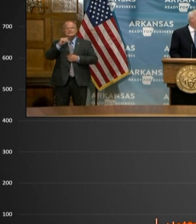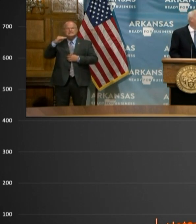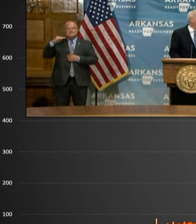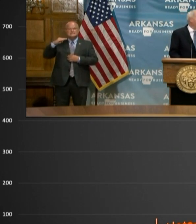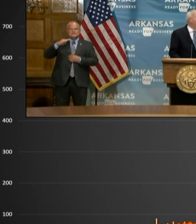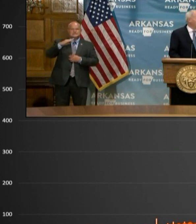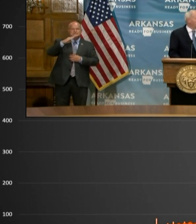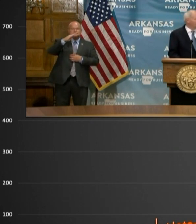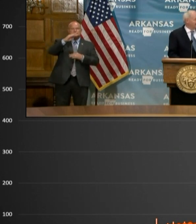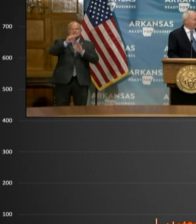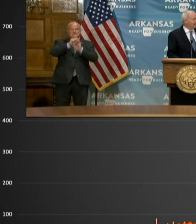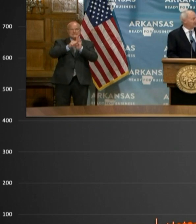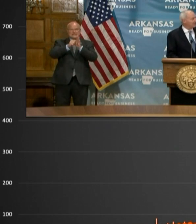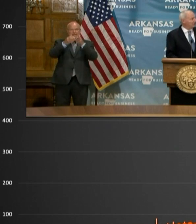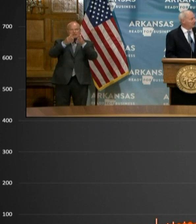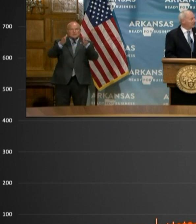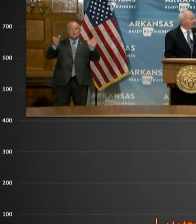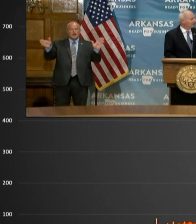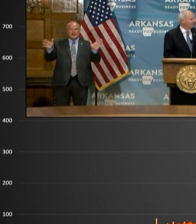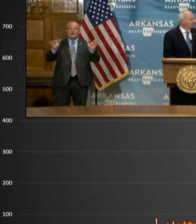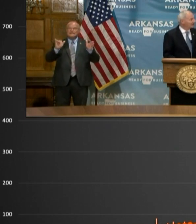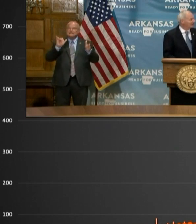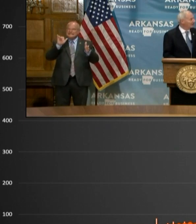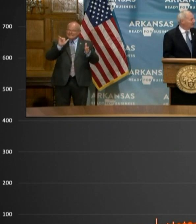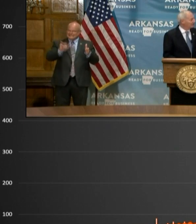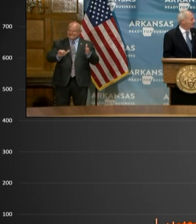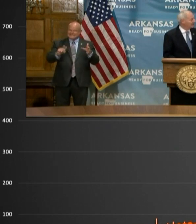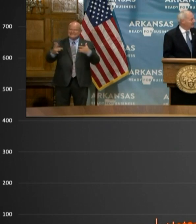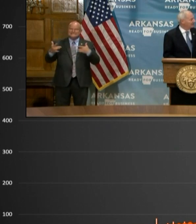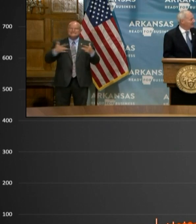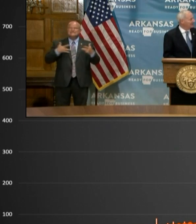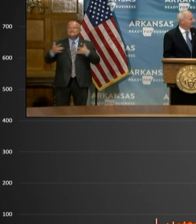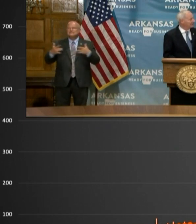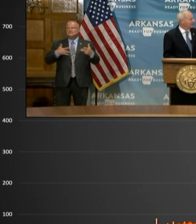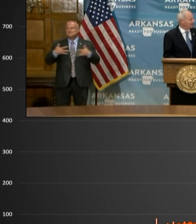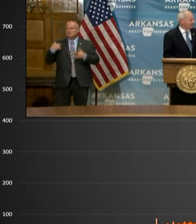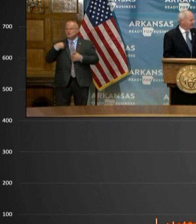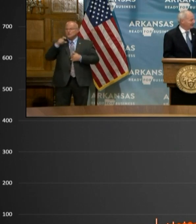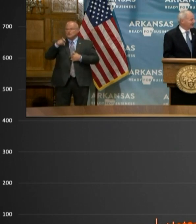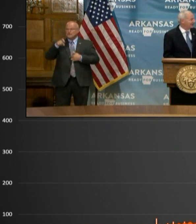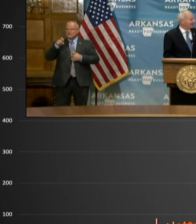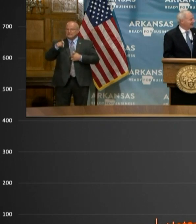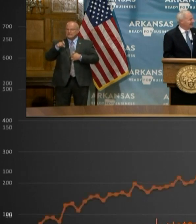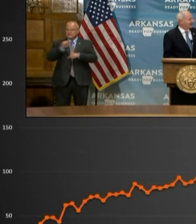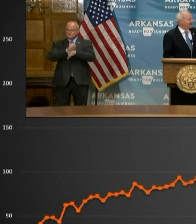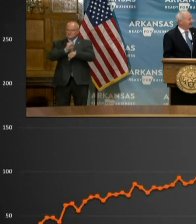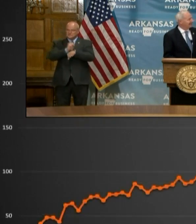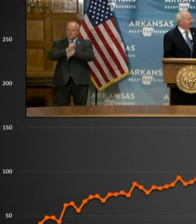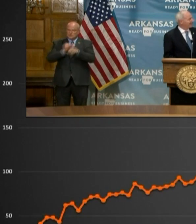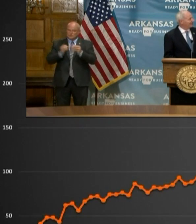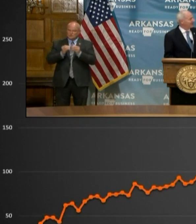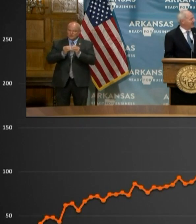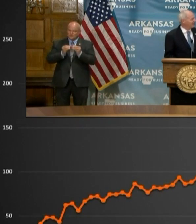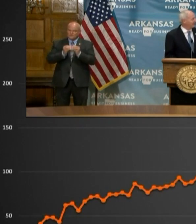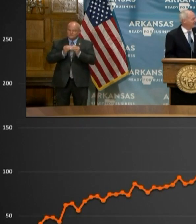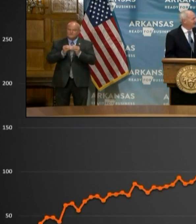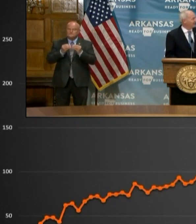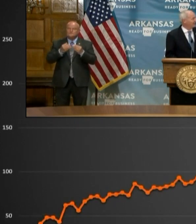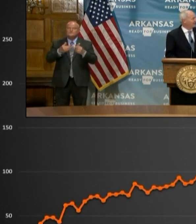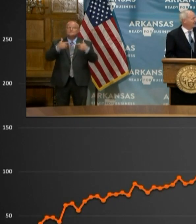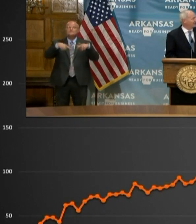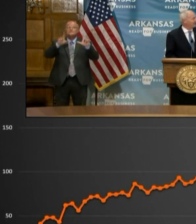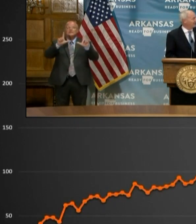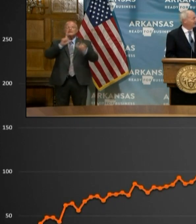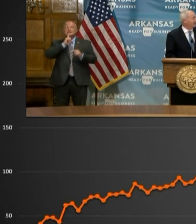up statewide. That is of a concern. We need to do better than that. The next slide is